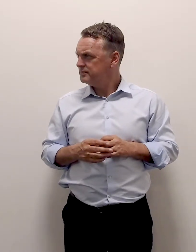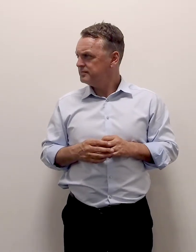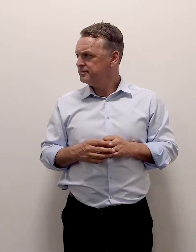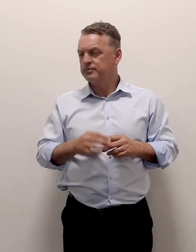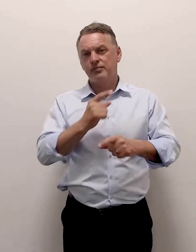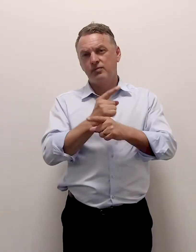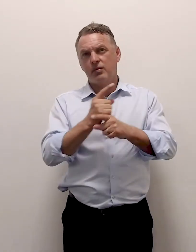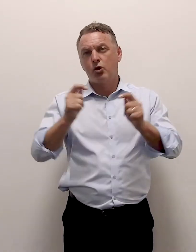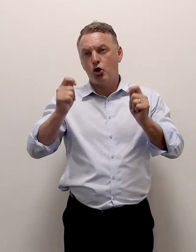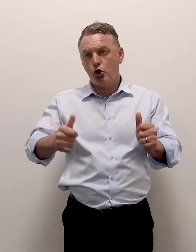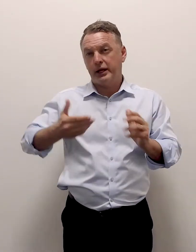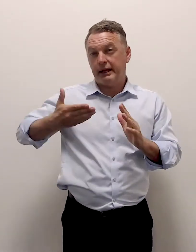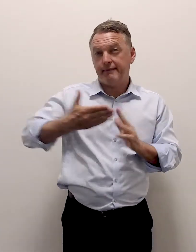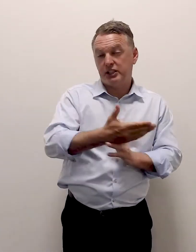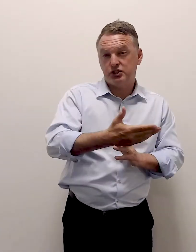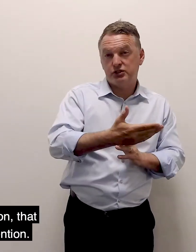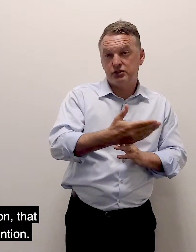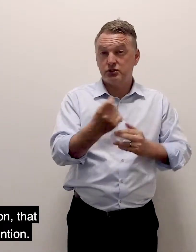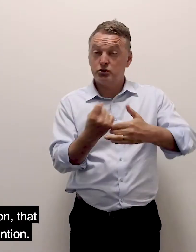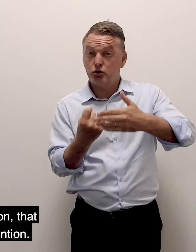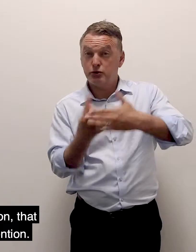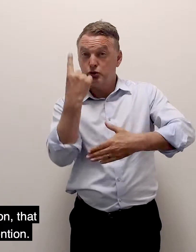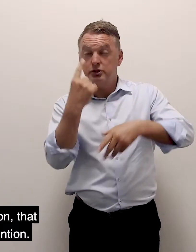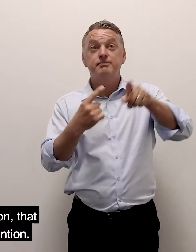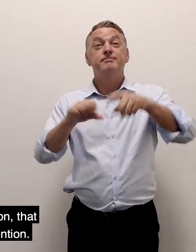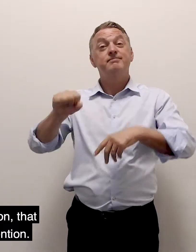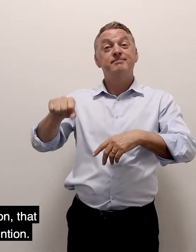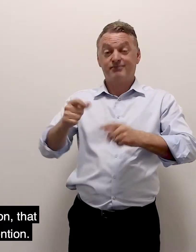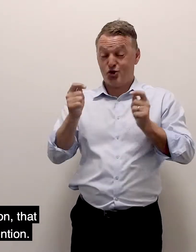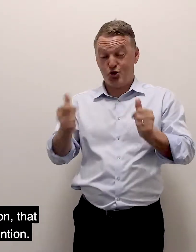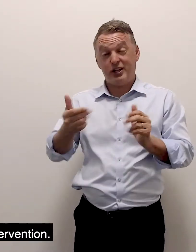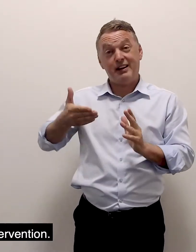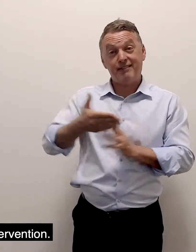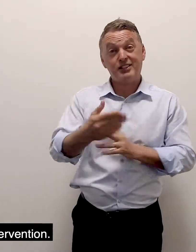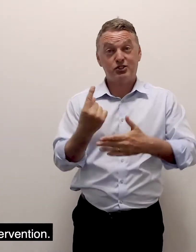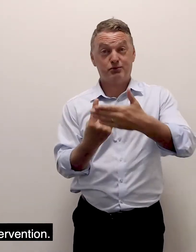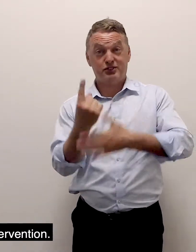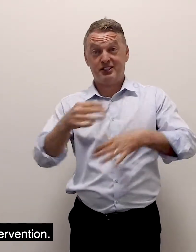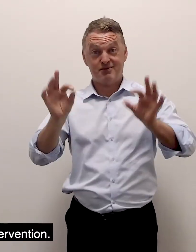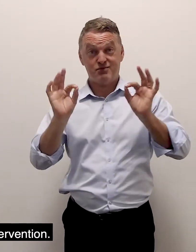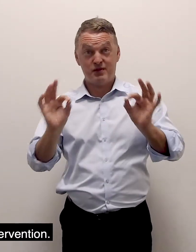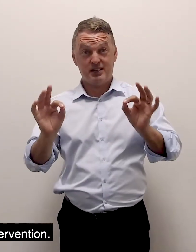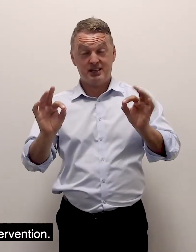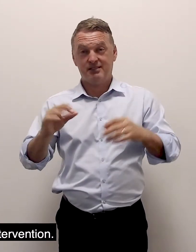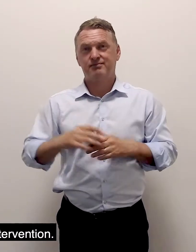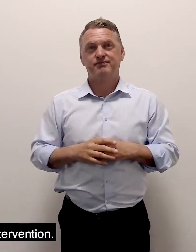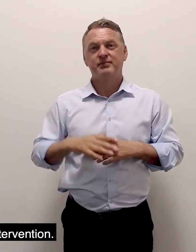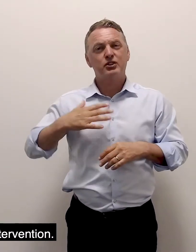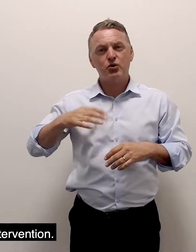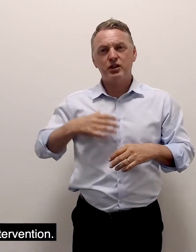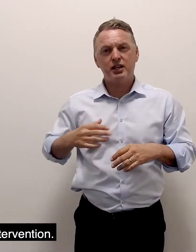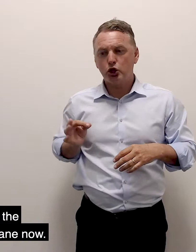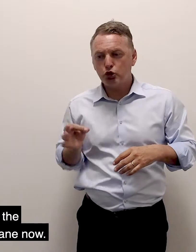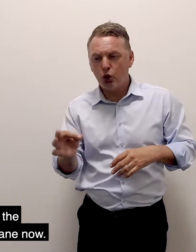Sure. We talked about early intervention, that it's an early intervention. Yeah, it's an early intervention. All of that is